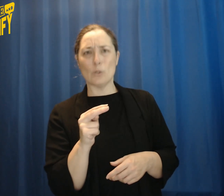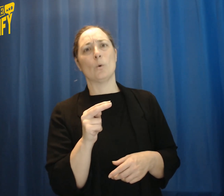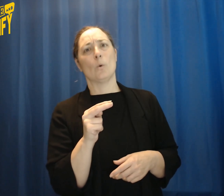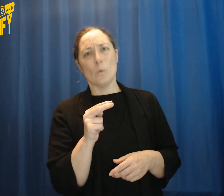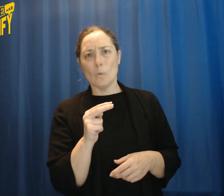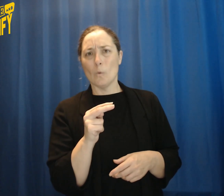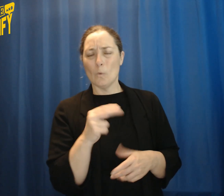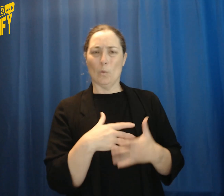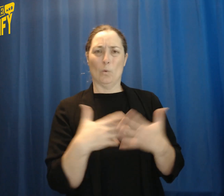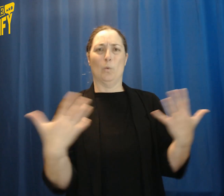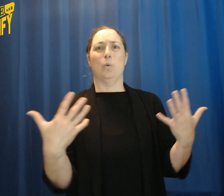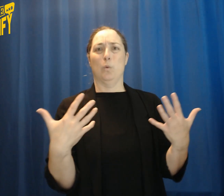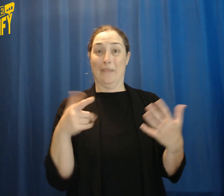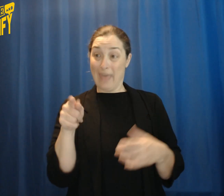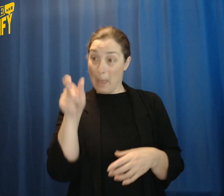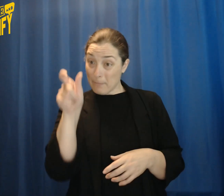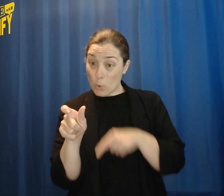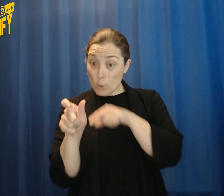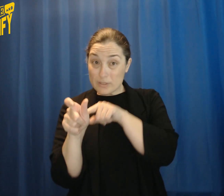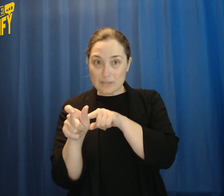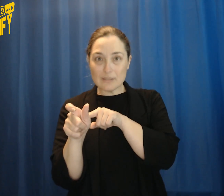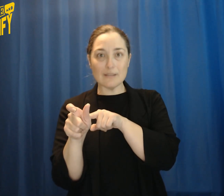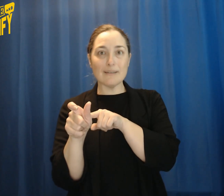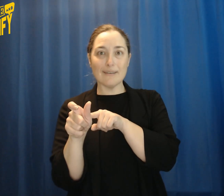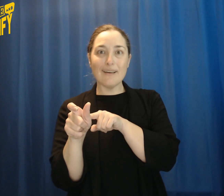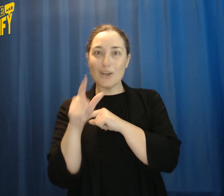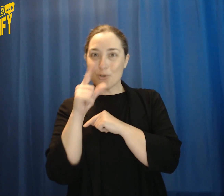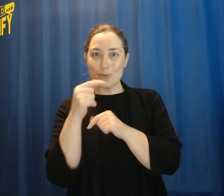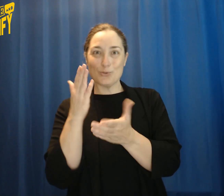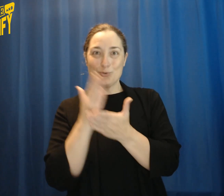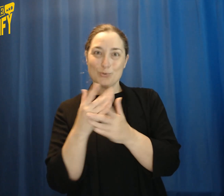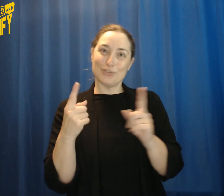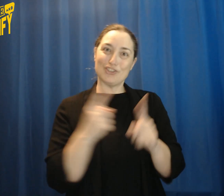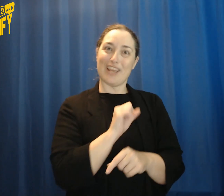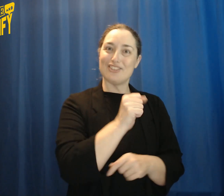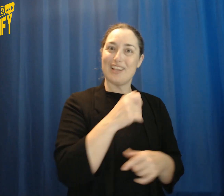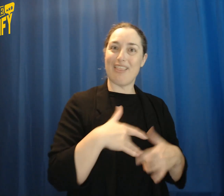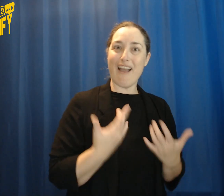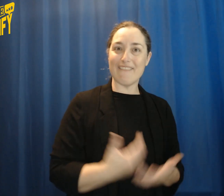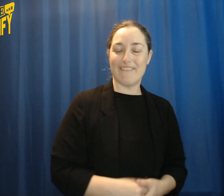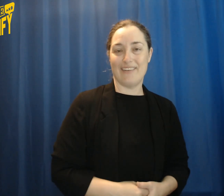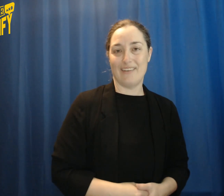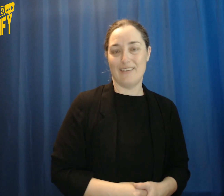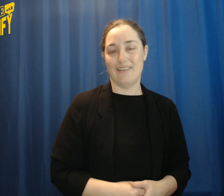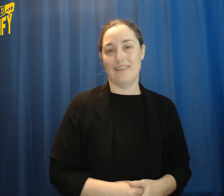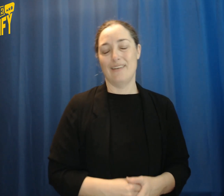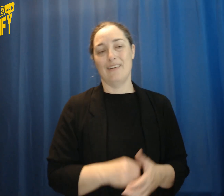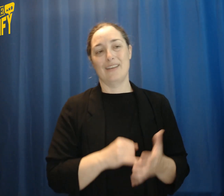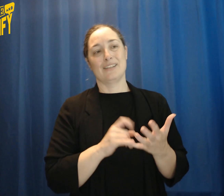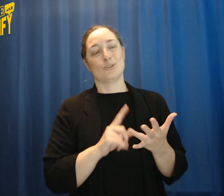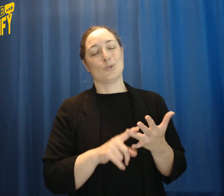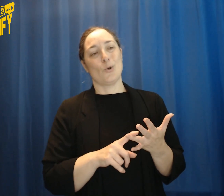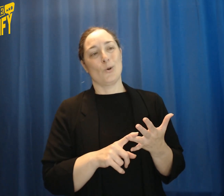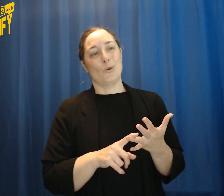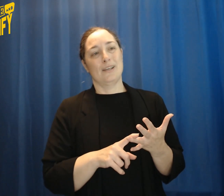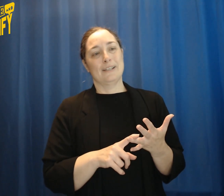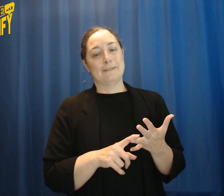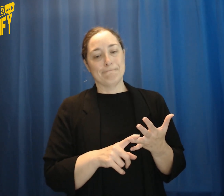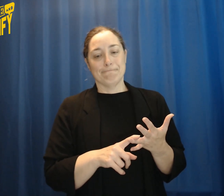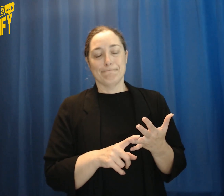that could be the person that might make the difference to someone else's life, be it the artist or be it somewhere else. So having the ability to go forward